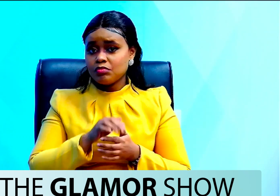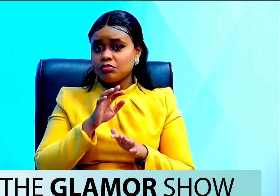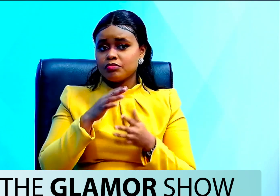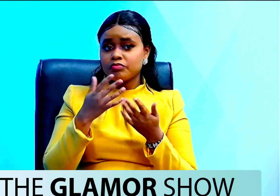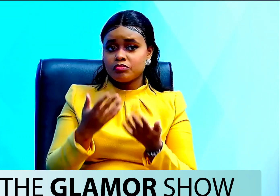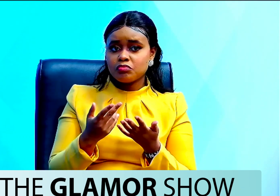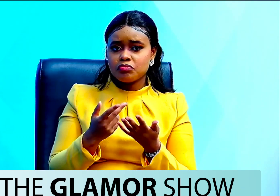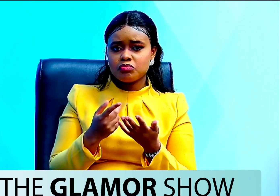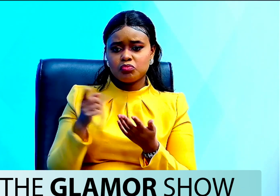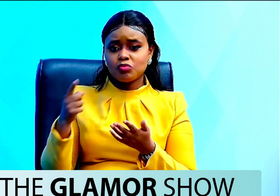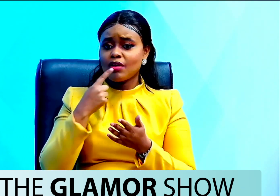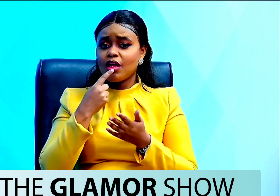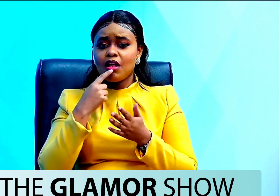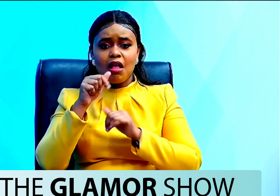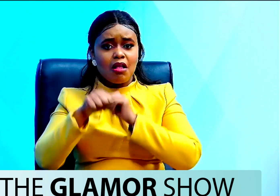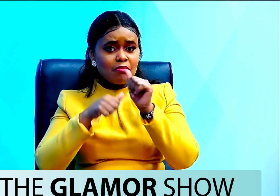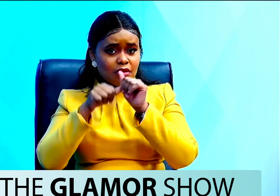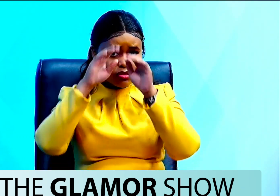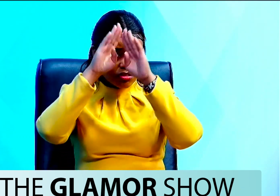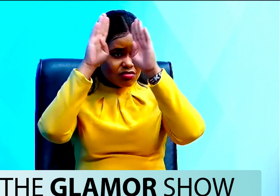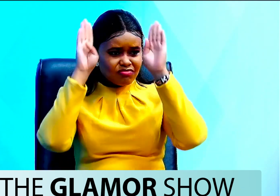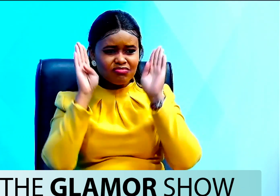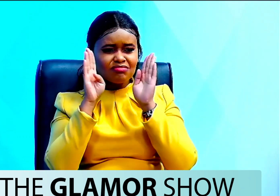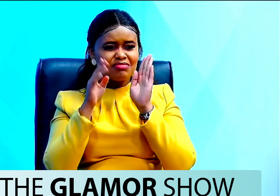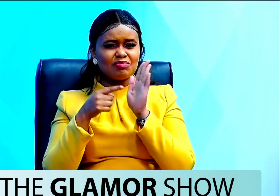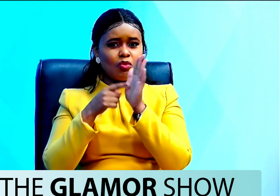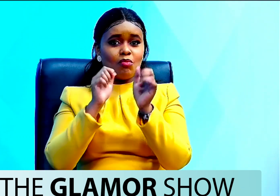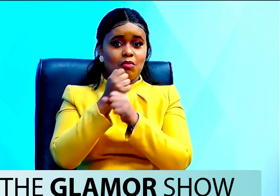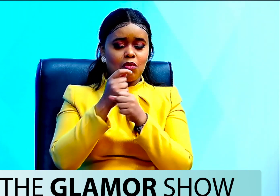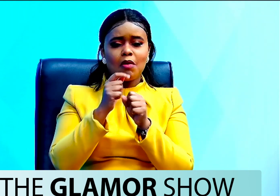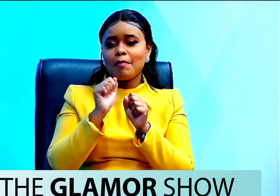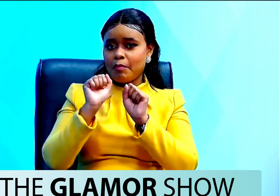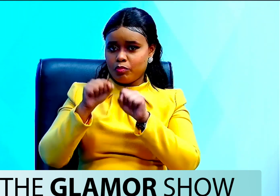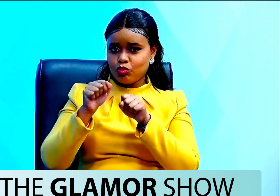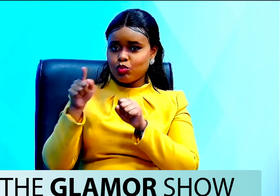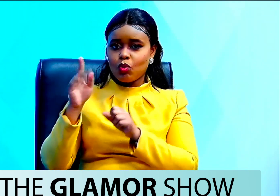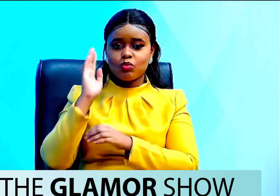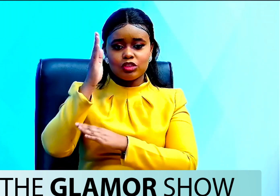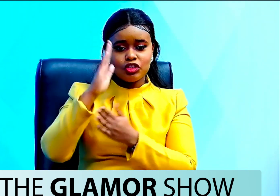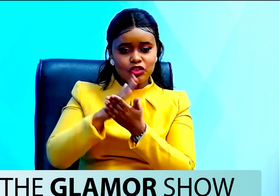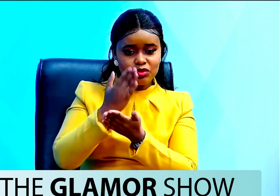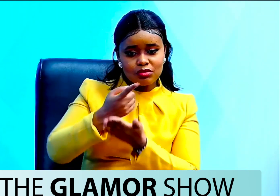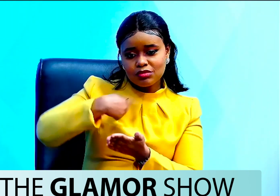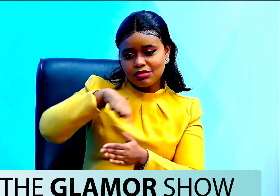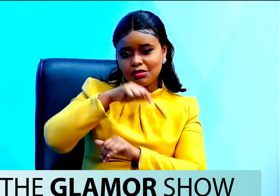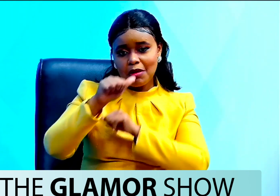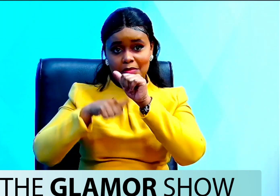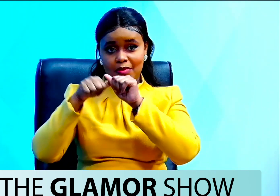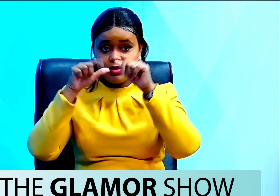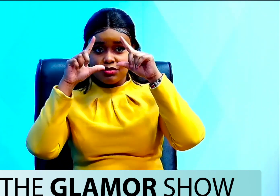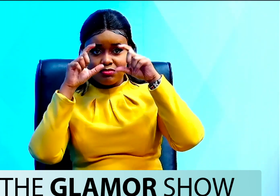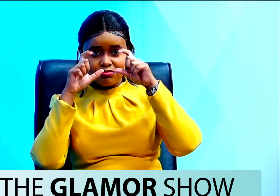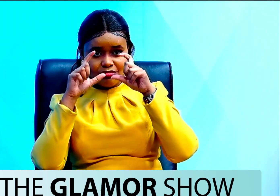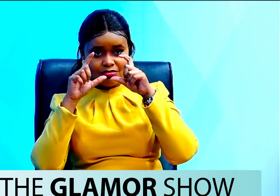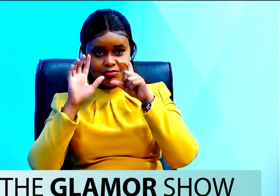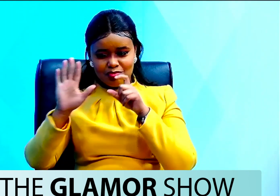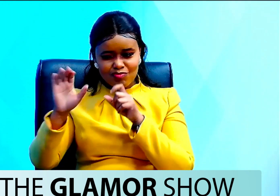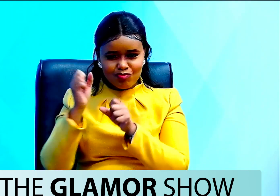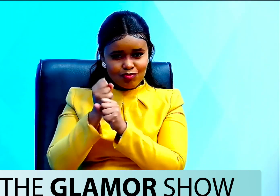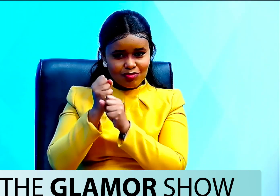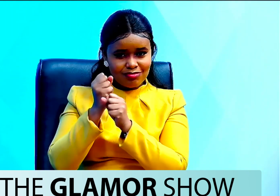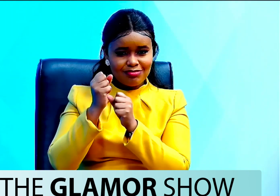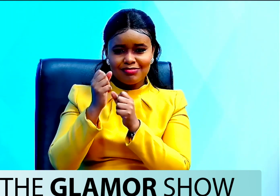which is cheap. And that elaboration is very, very clear. So when you talk of